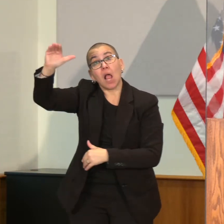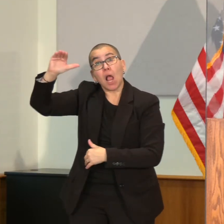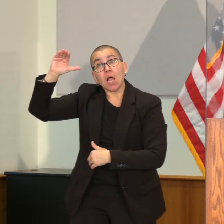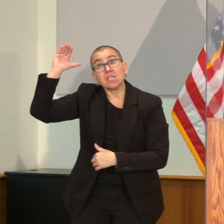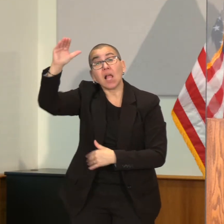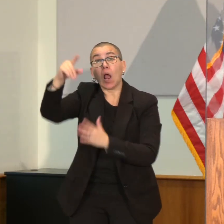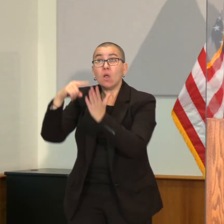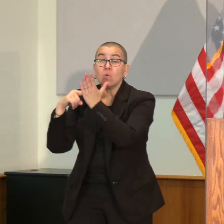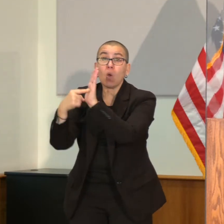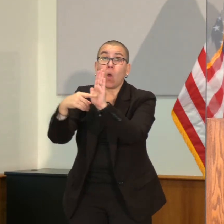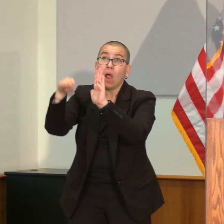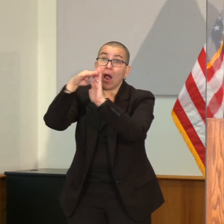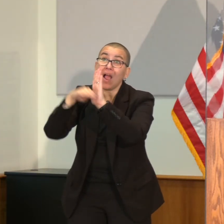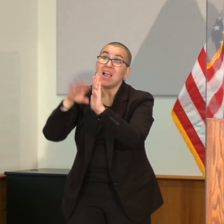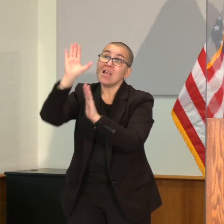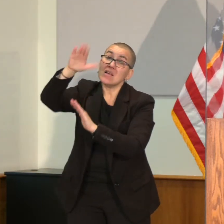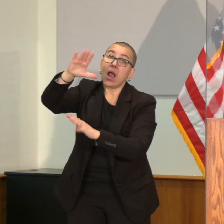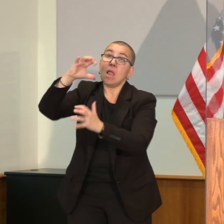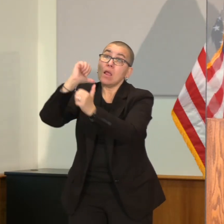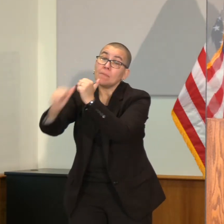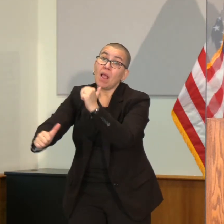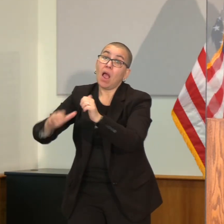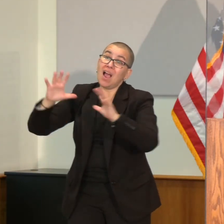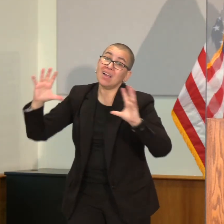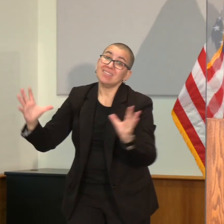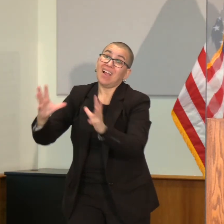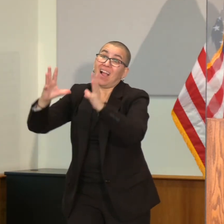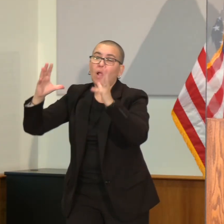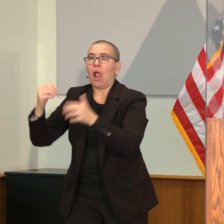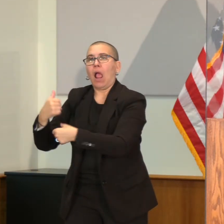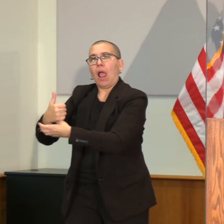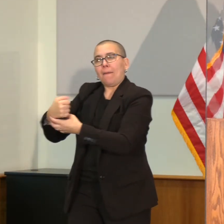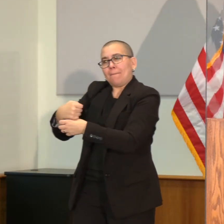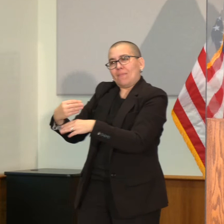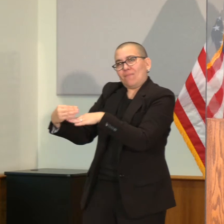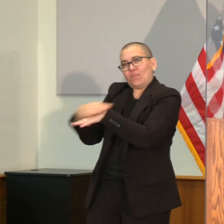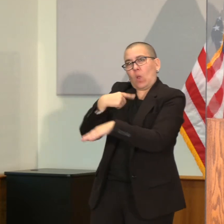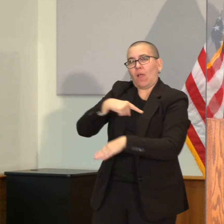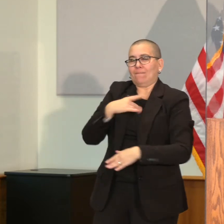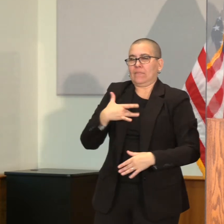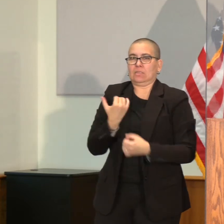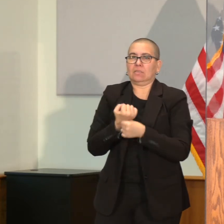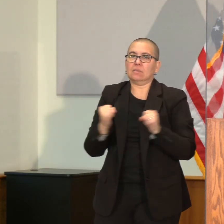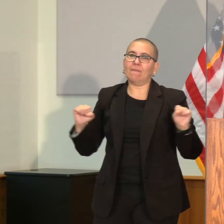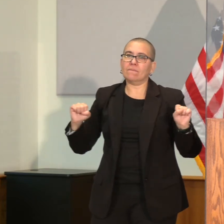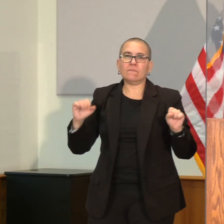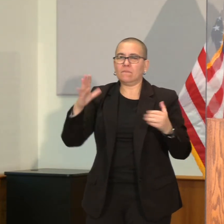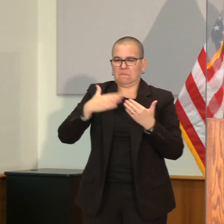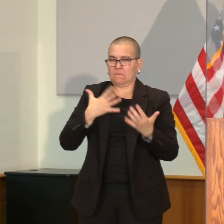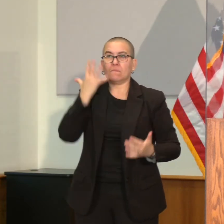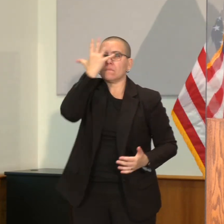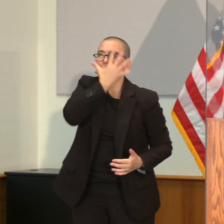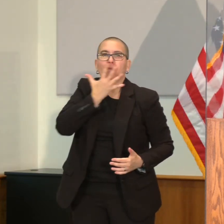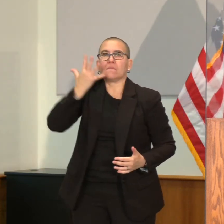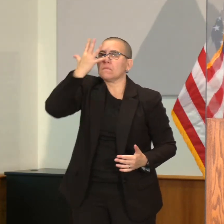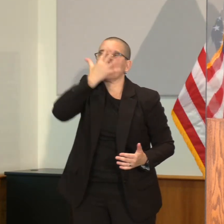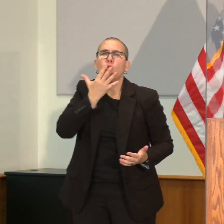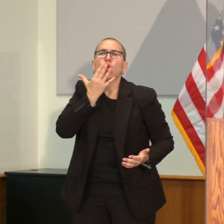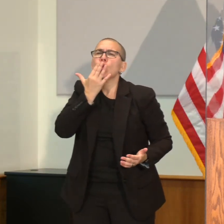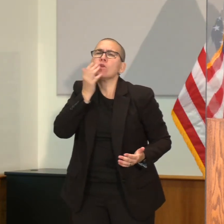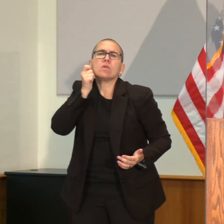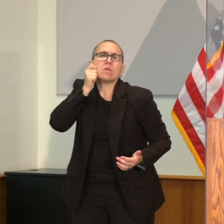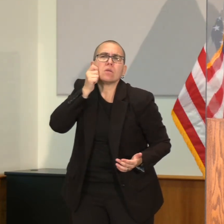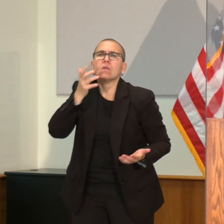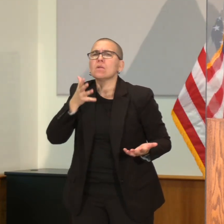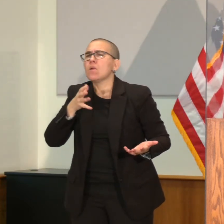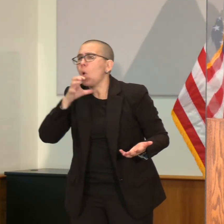all of us can feel safe in our communities, no matter what we look like, how old we are,